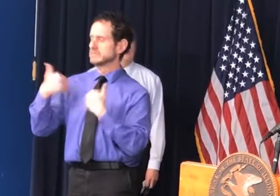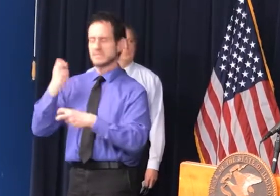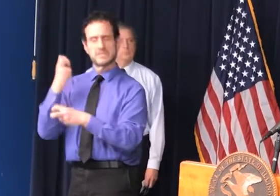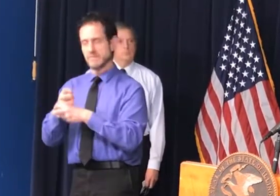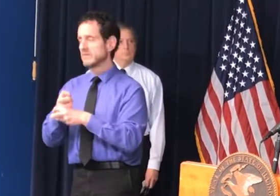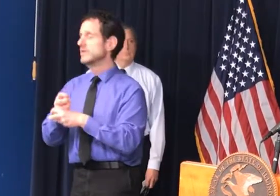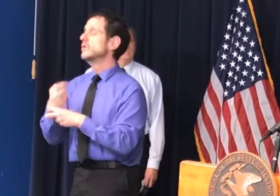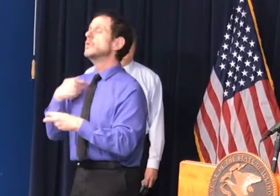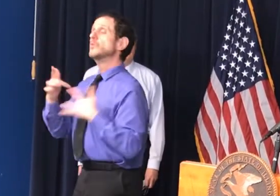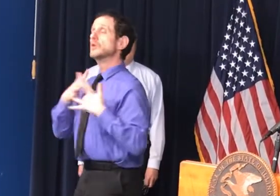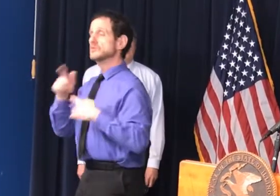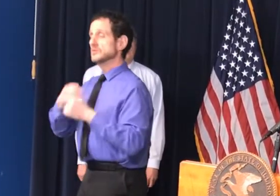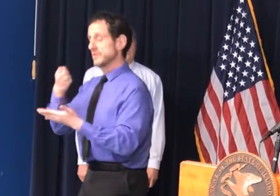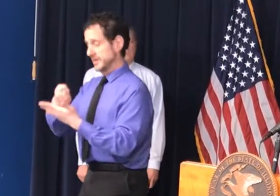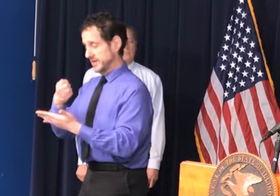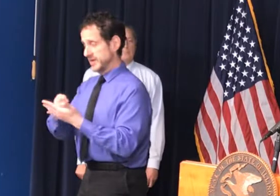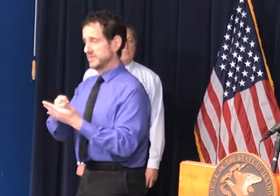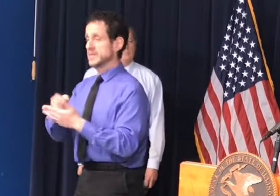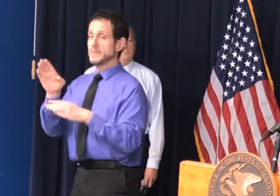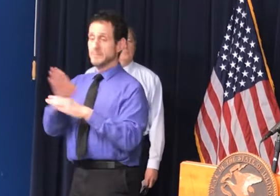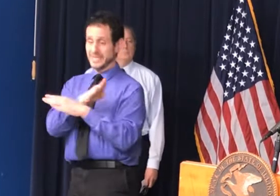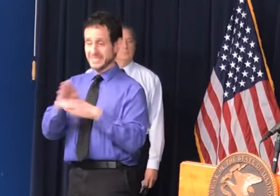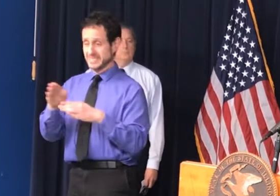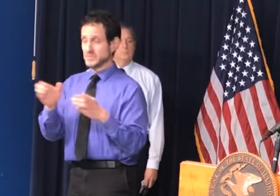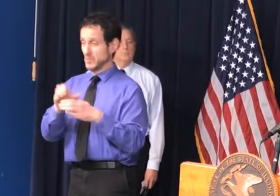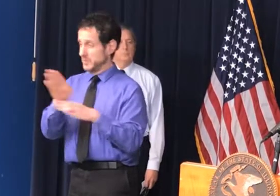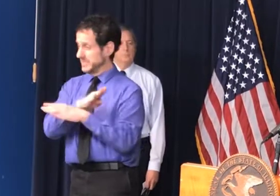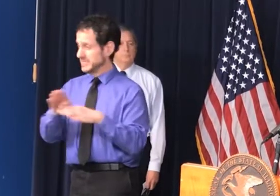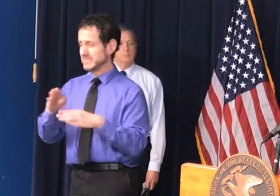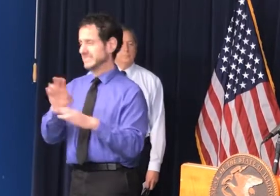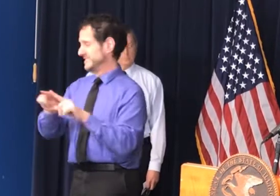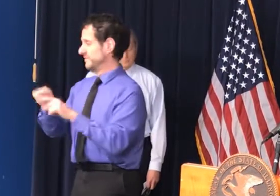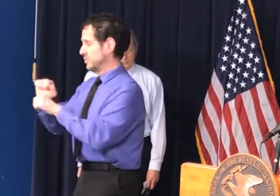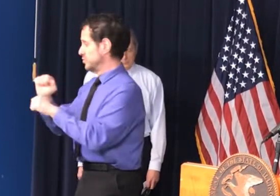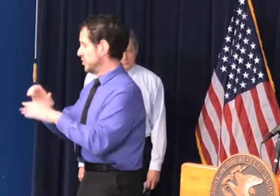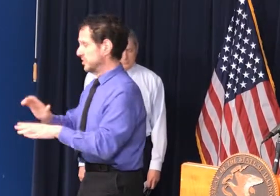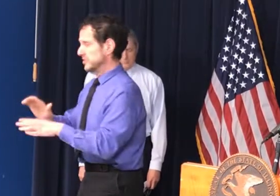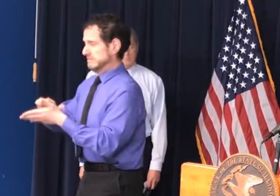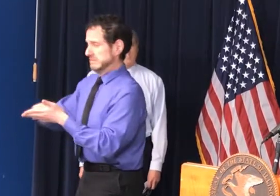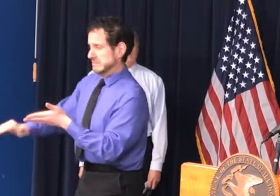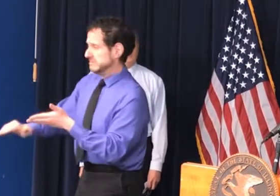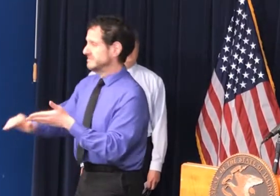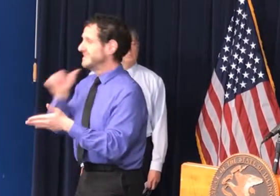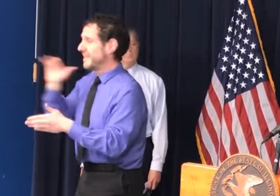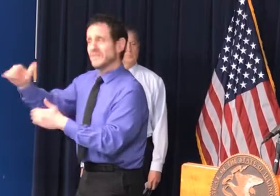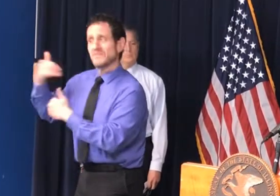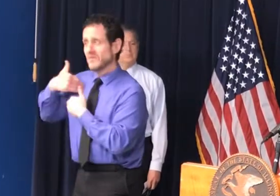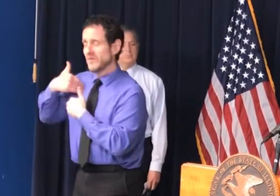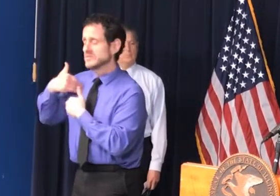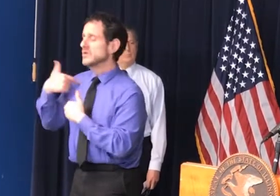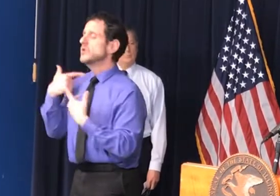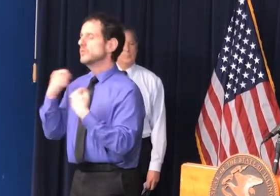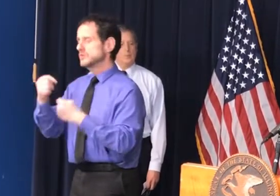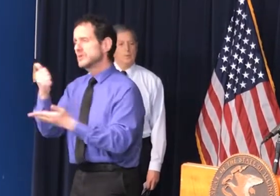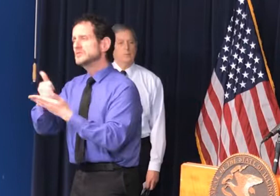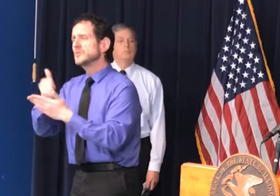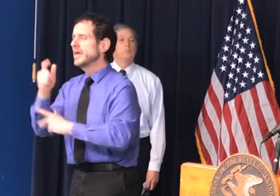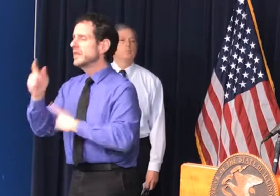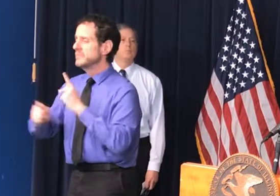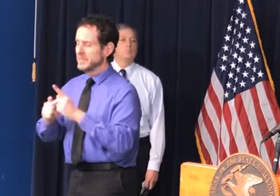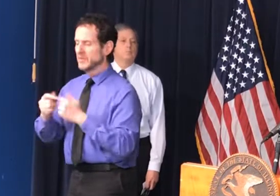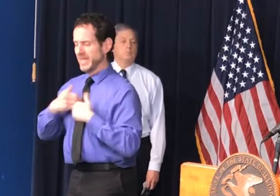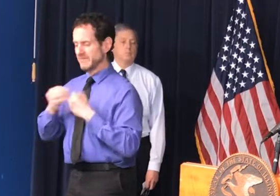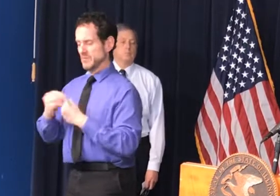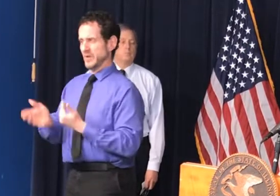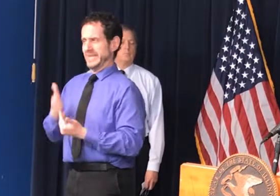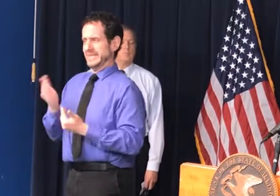For our workers and small business owners who have been displaced through no fault of their own, and for our efforts to create a soft landing so that we can push